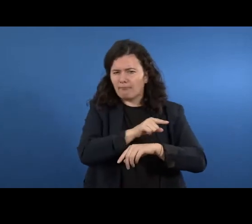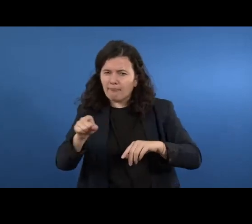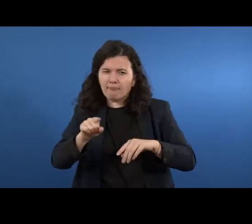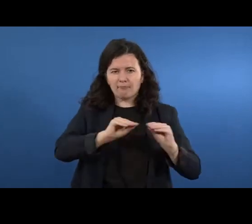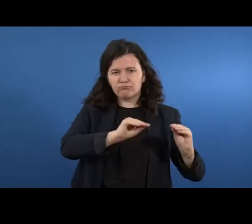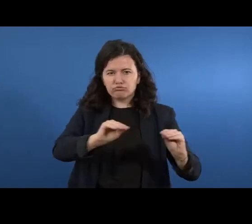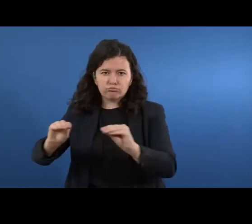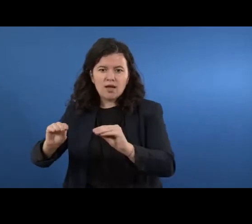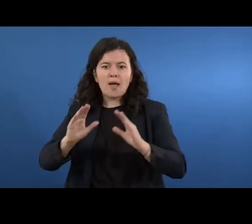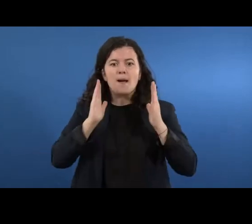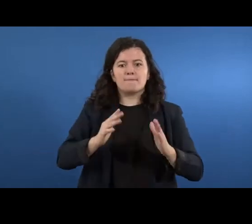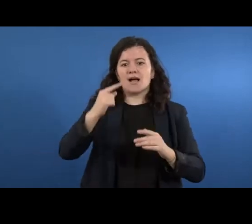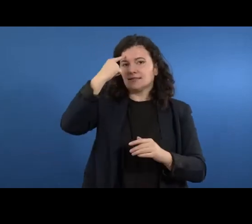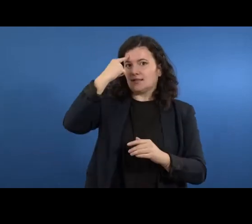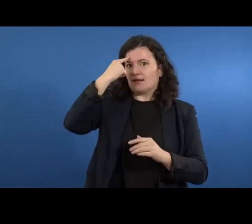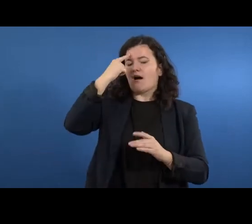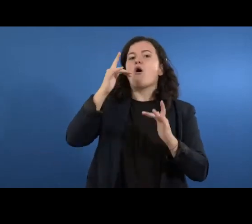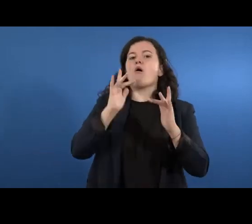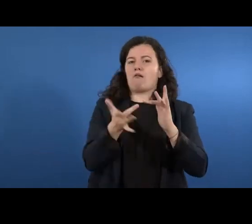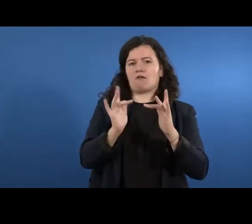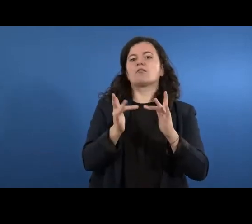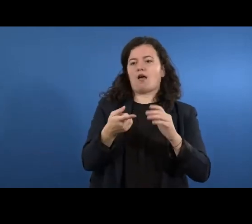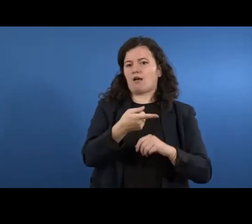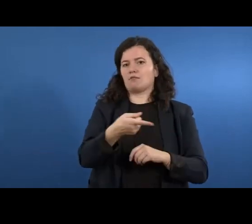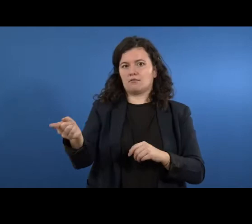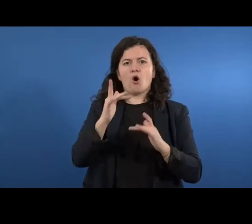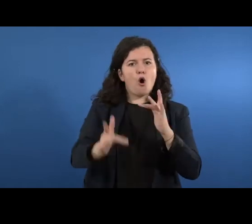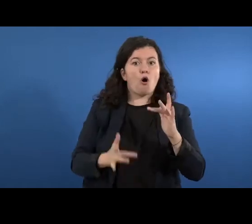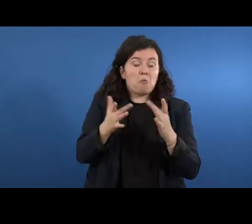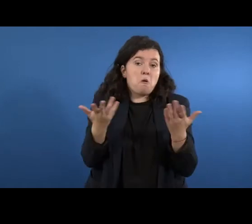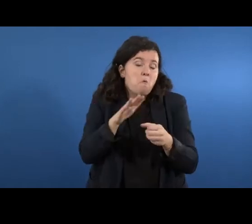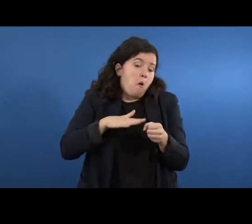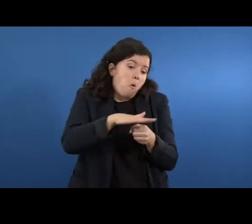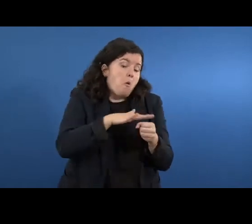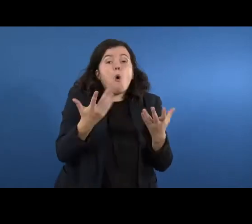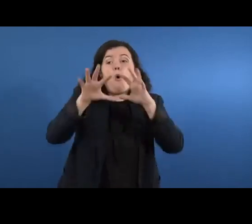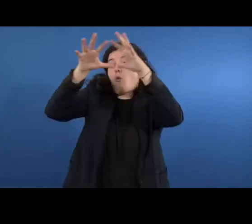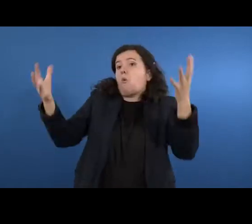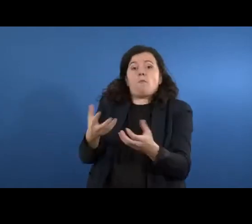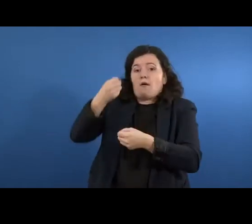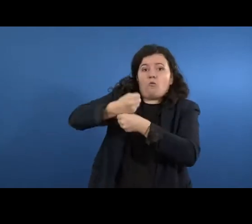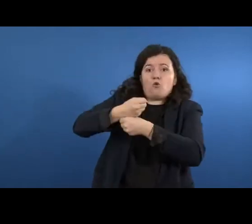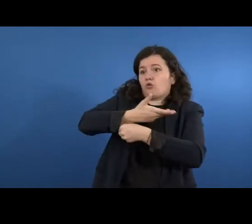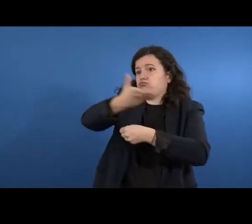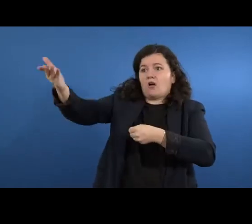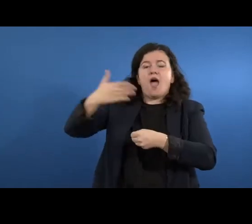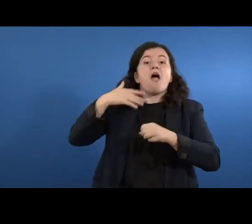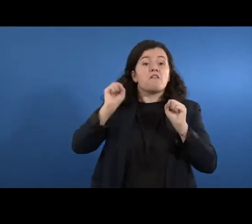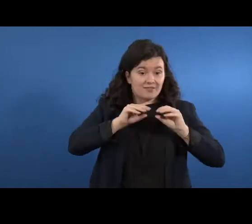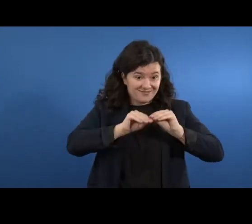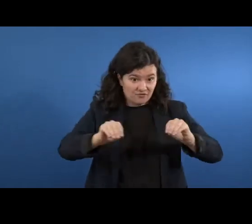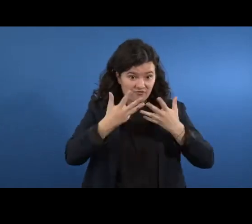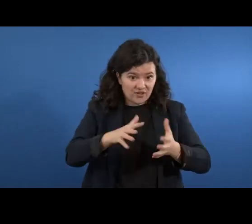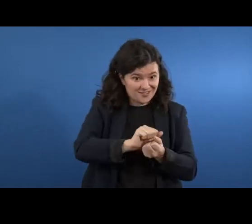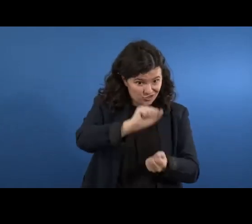ensure individuals are well prepared for the local and even global labor market needs, the ILO